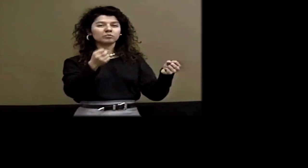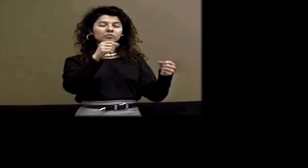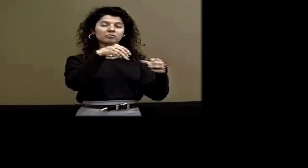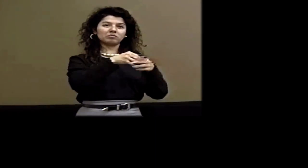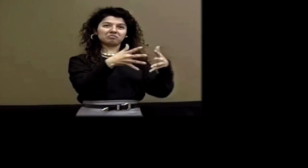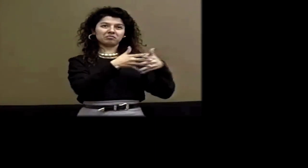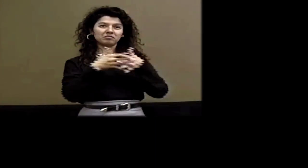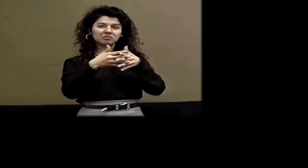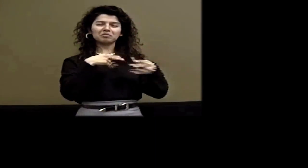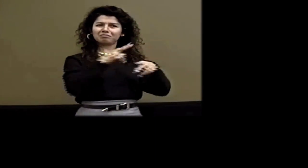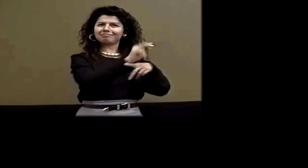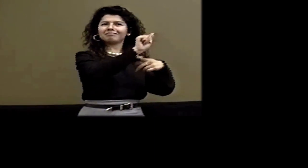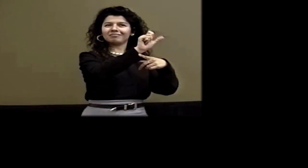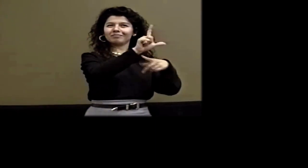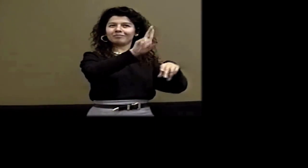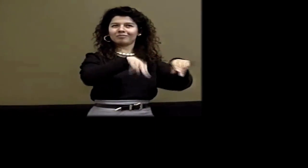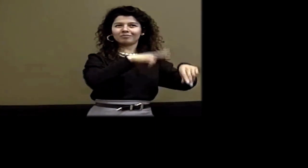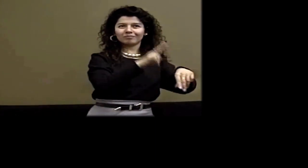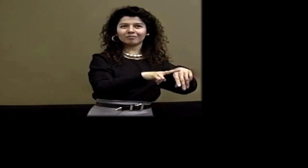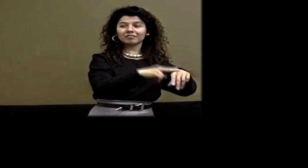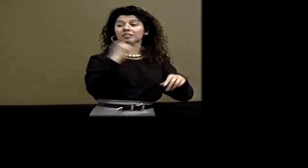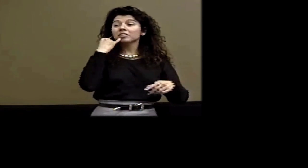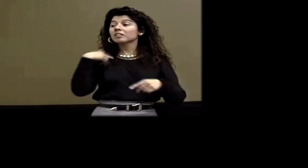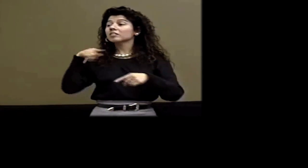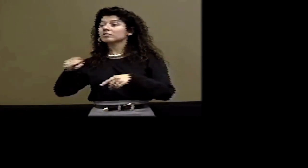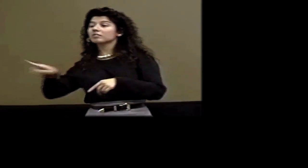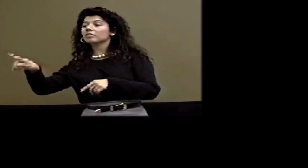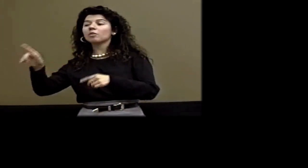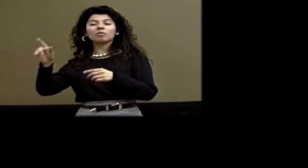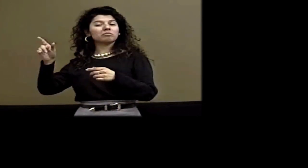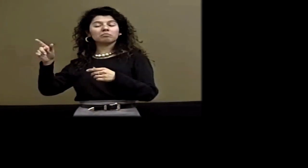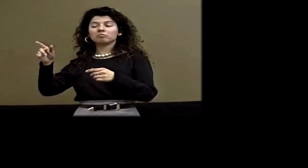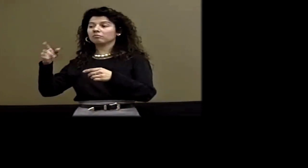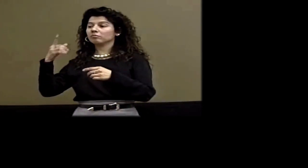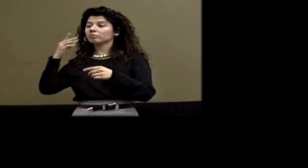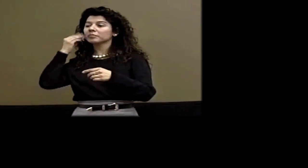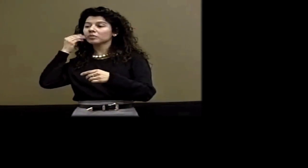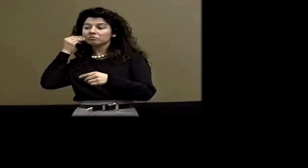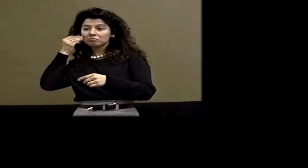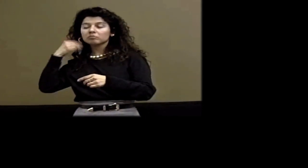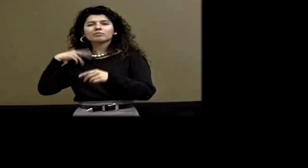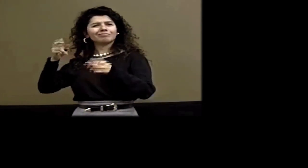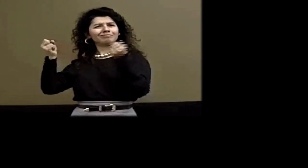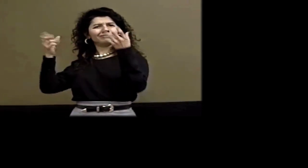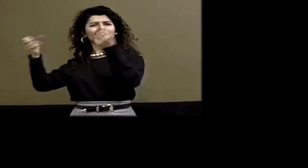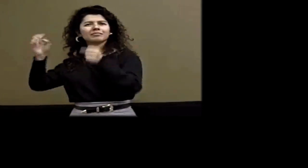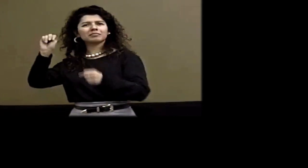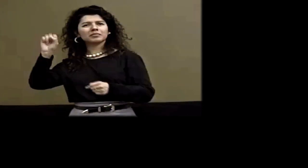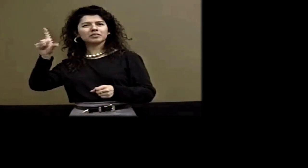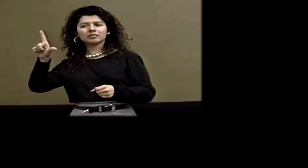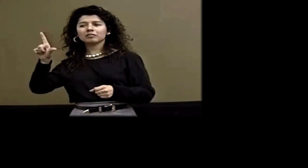and being able to easily transition between using both languages. When I am in America, I use American Sign